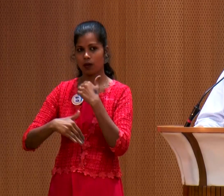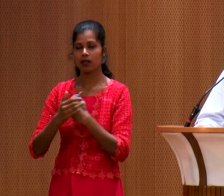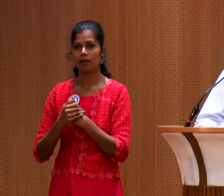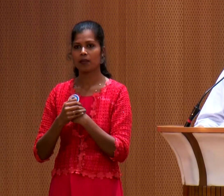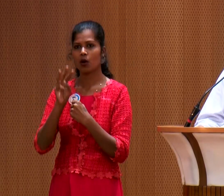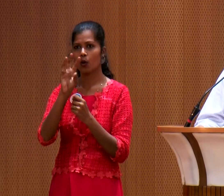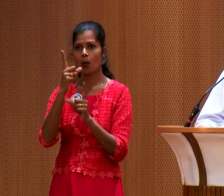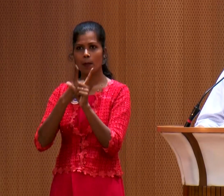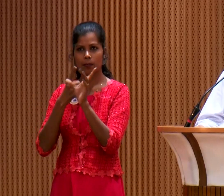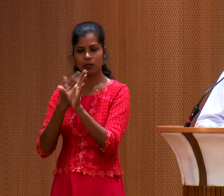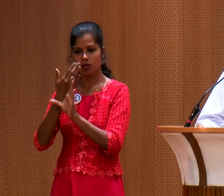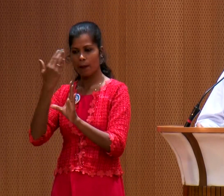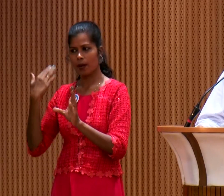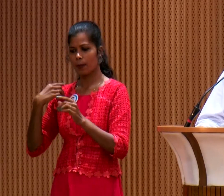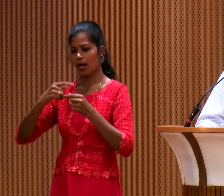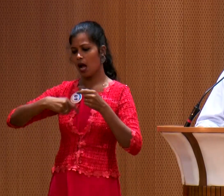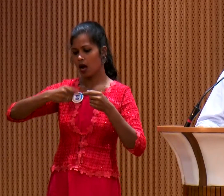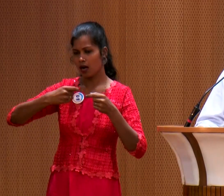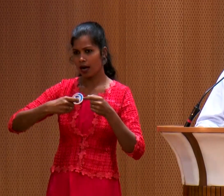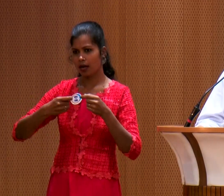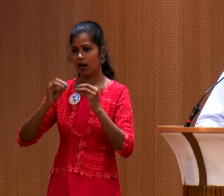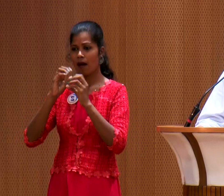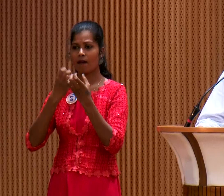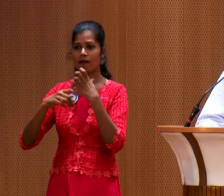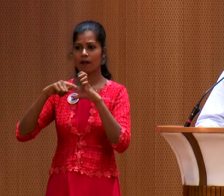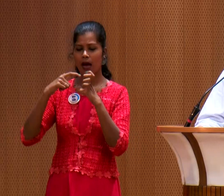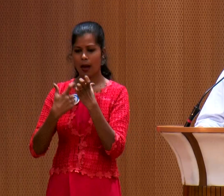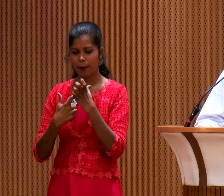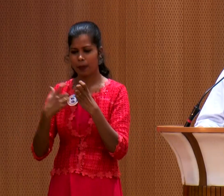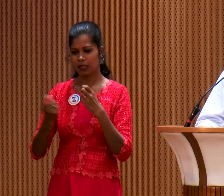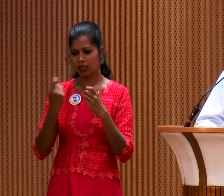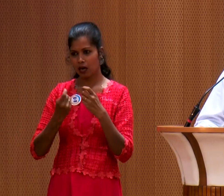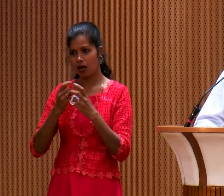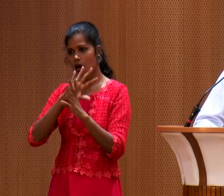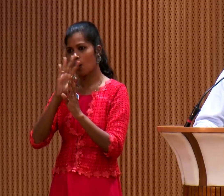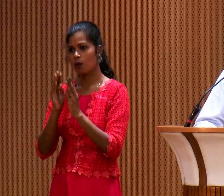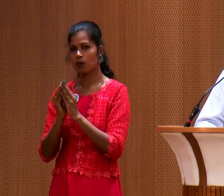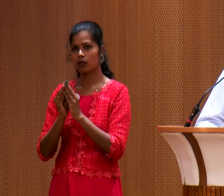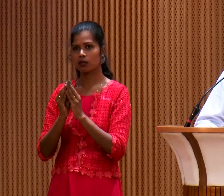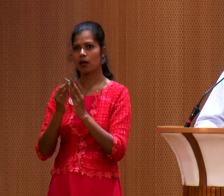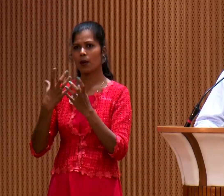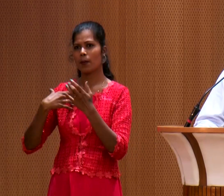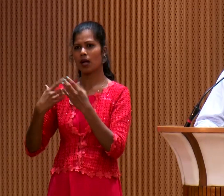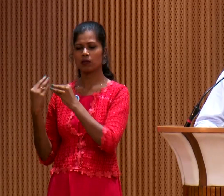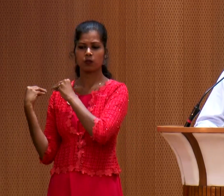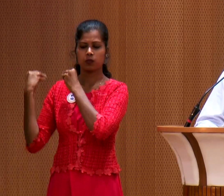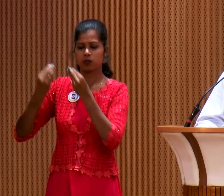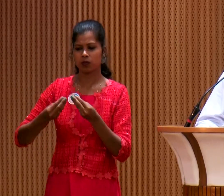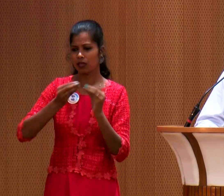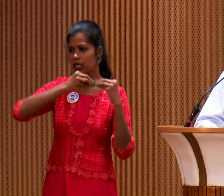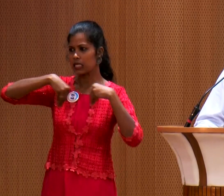30 years back, coir pith and coir fiber were non-existent in the export basket.